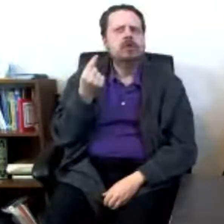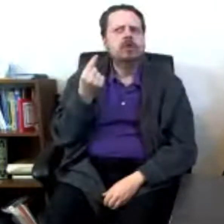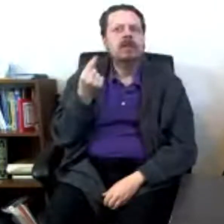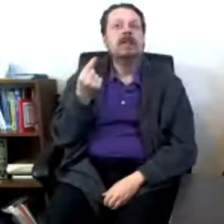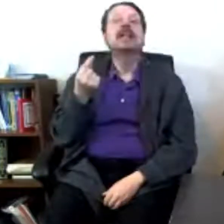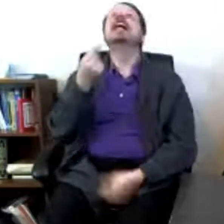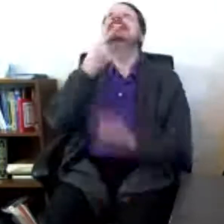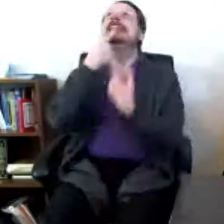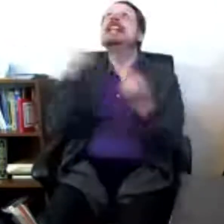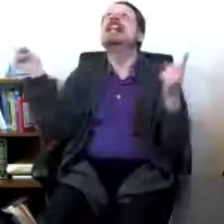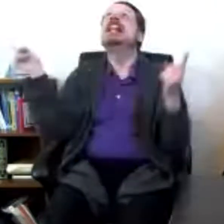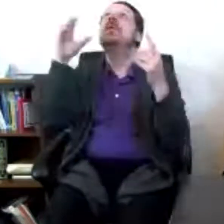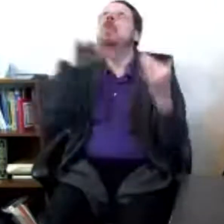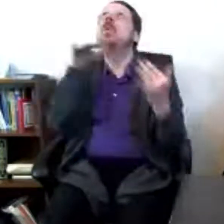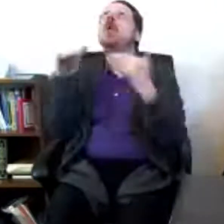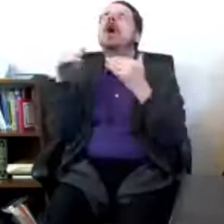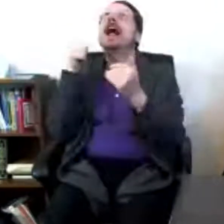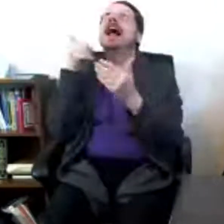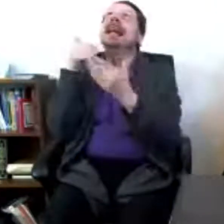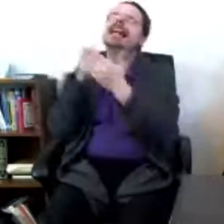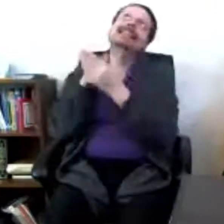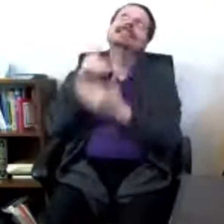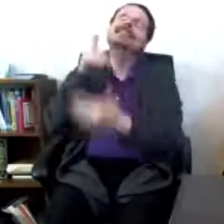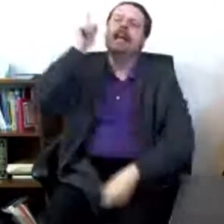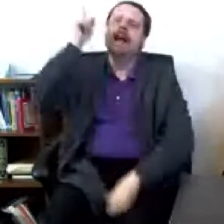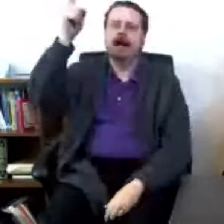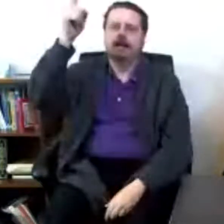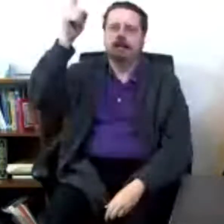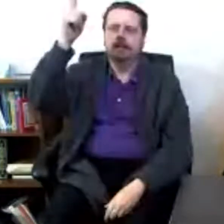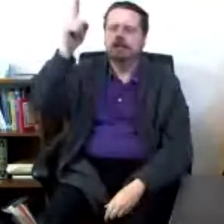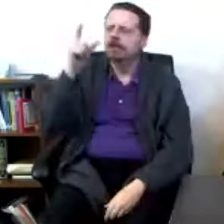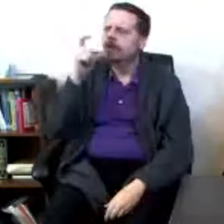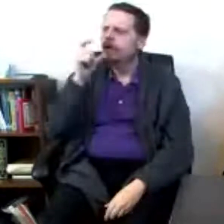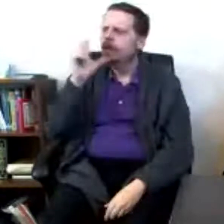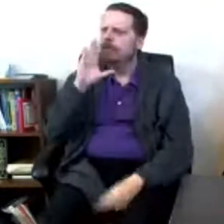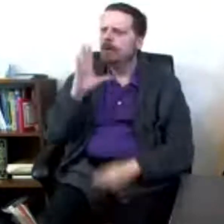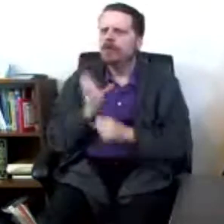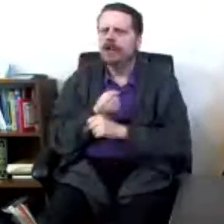declaring war on God. Who's going to win?